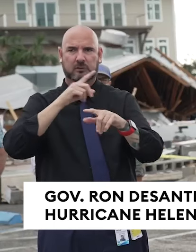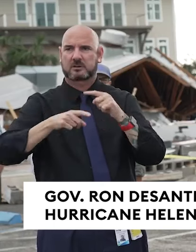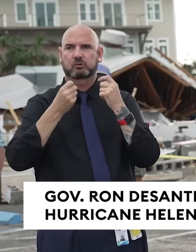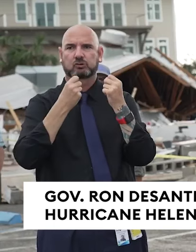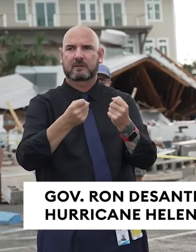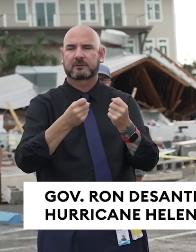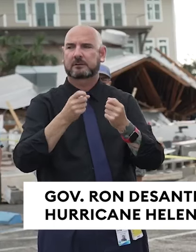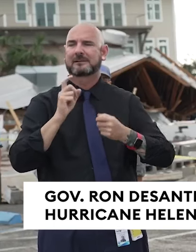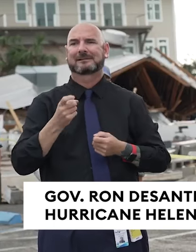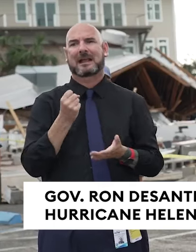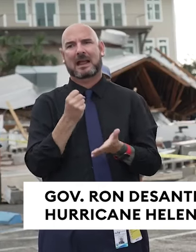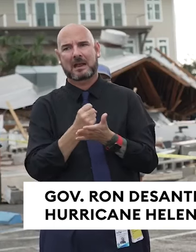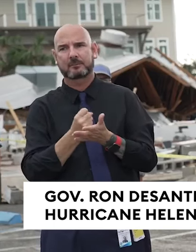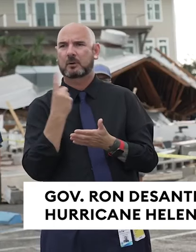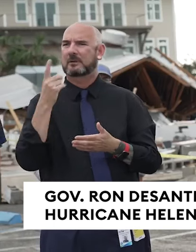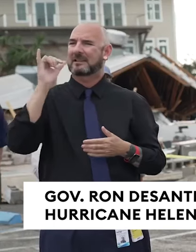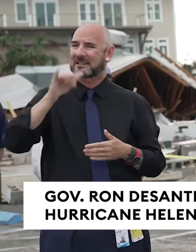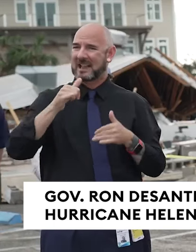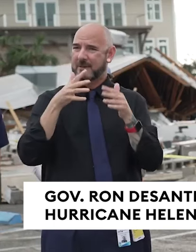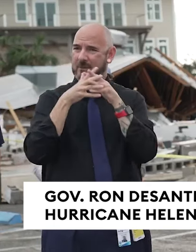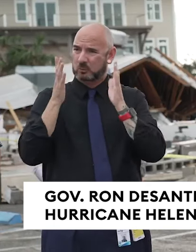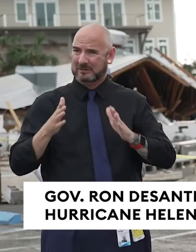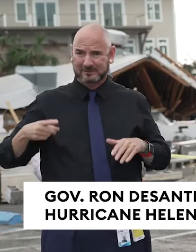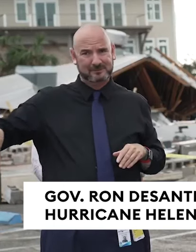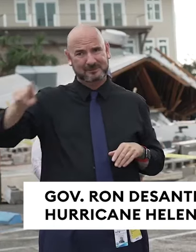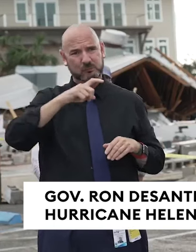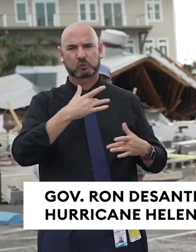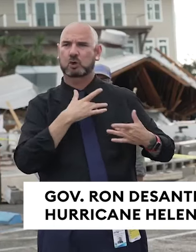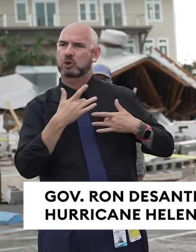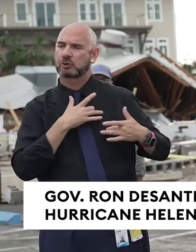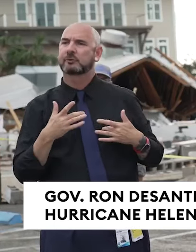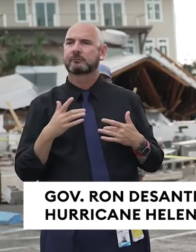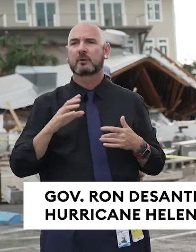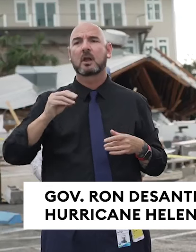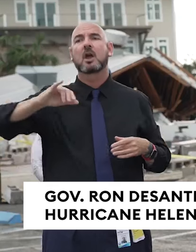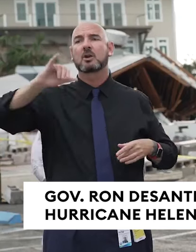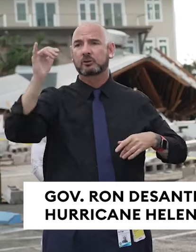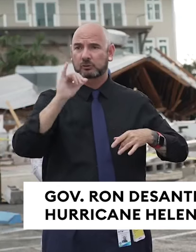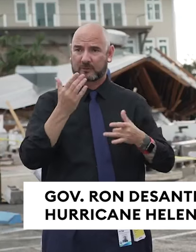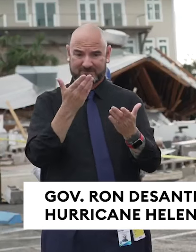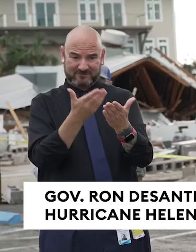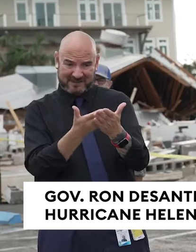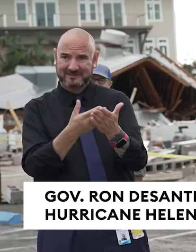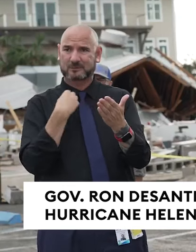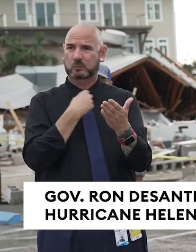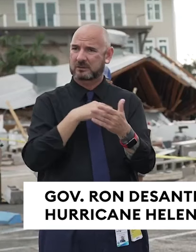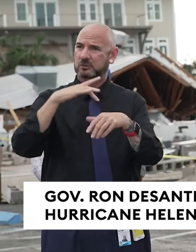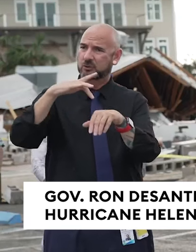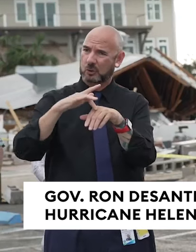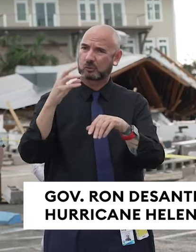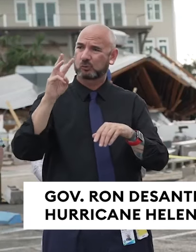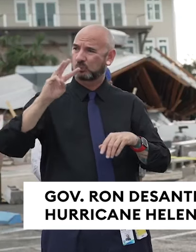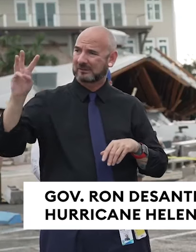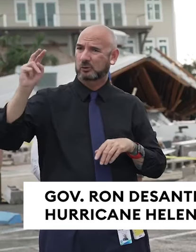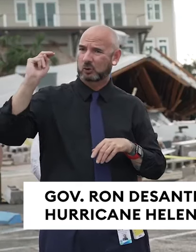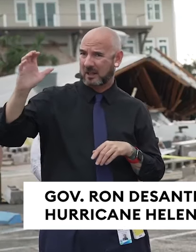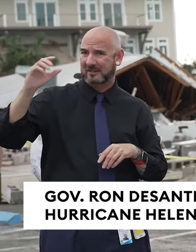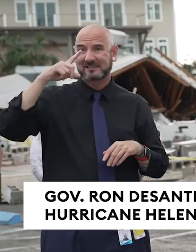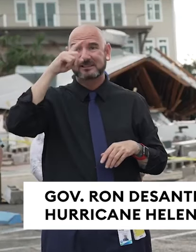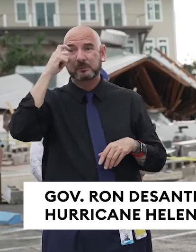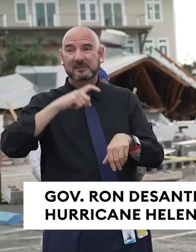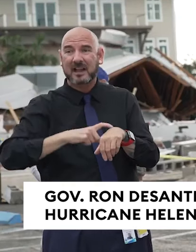as Americans, we should all be concerned about. It's also a fact that you go to Western North Carolina, particularly in the summertime,